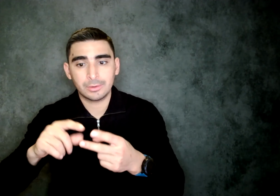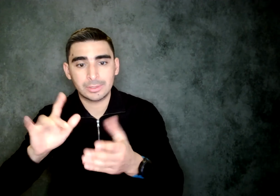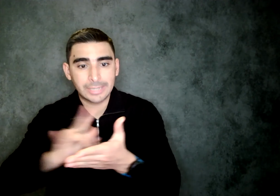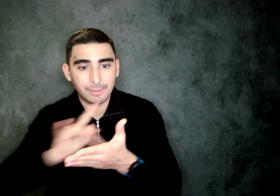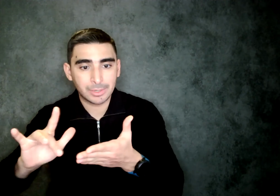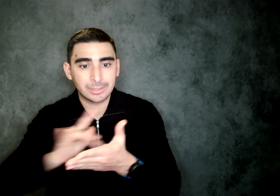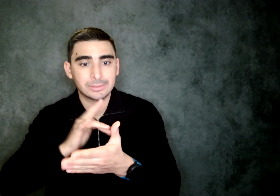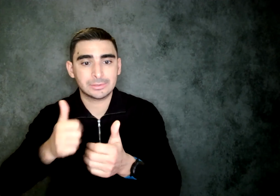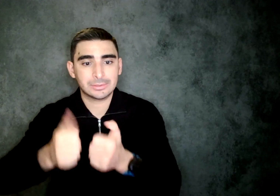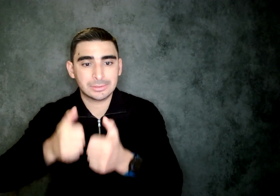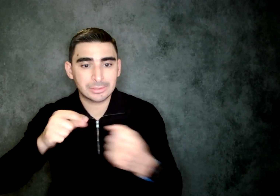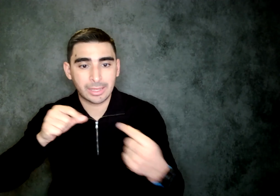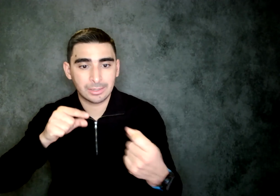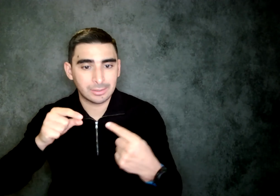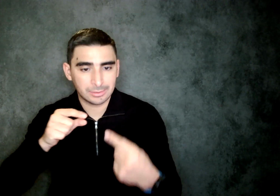so forth.